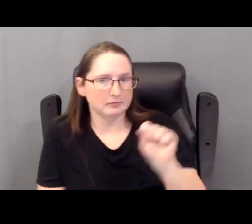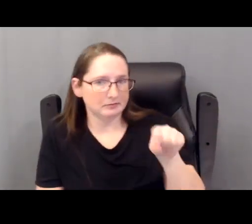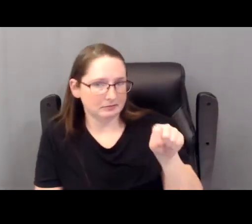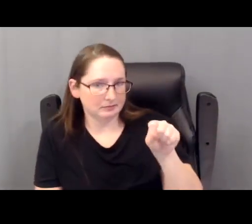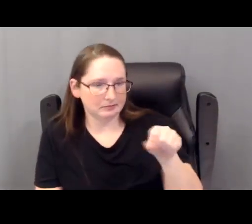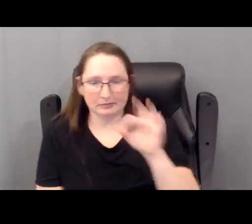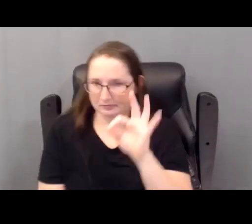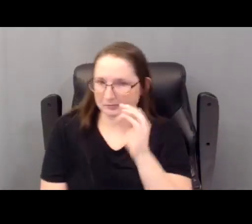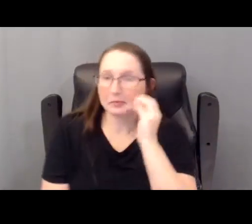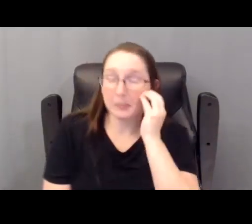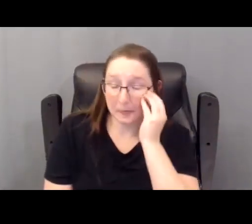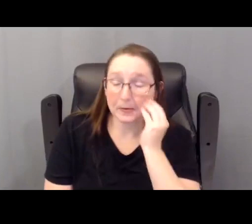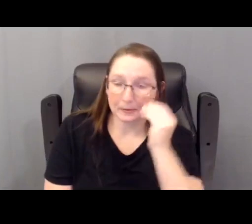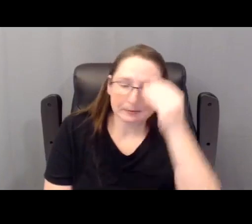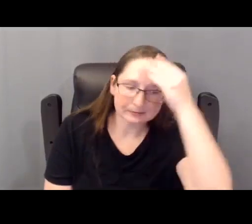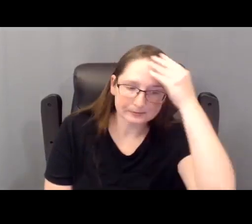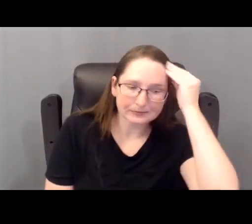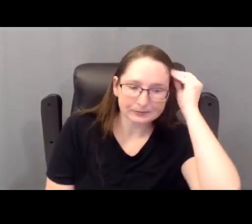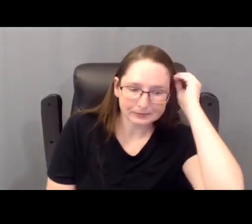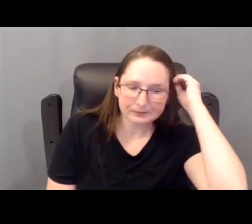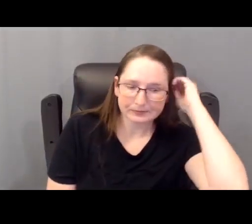Okay.